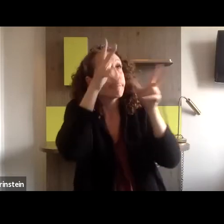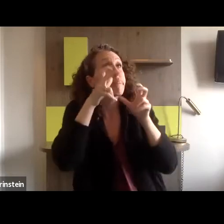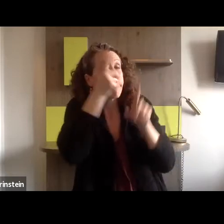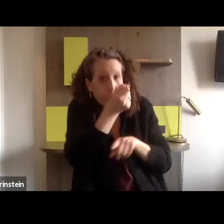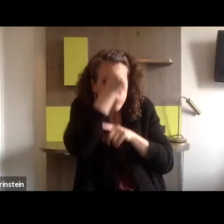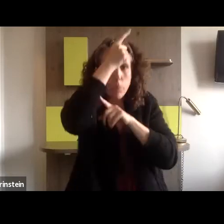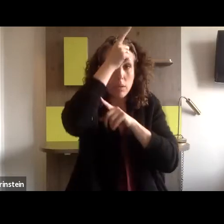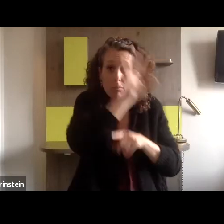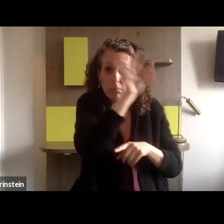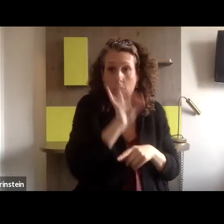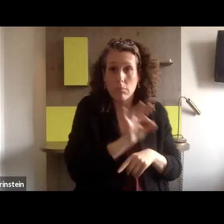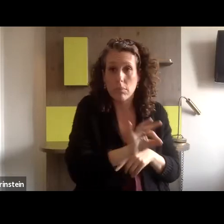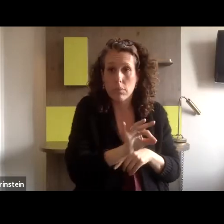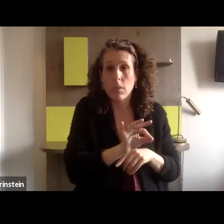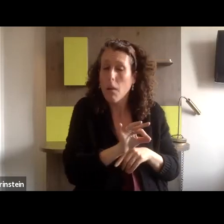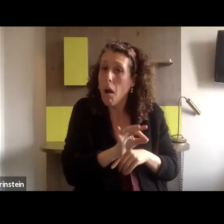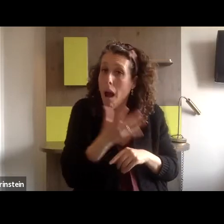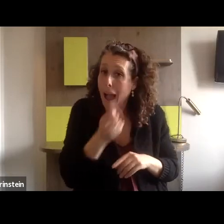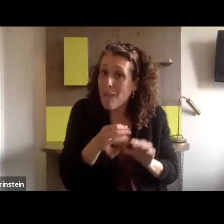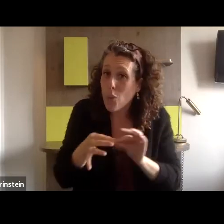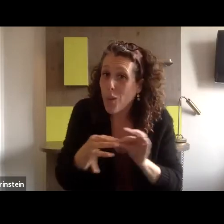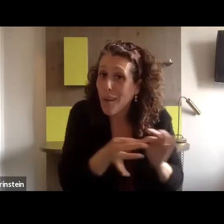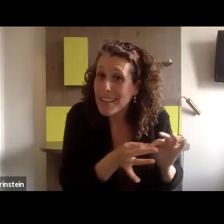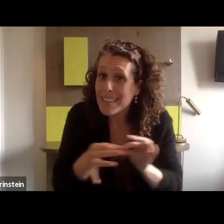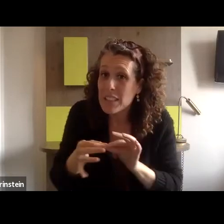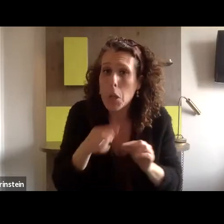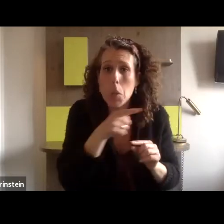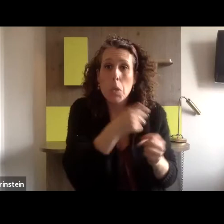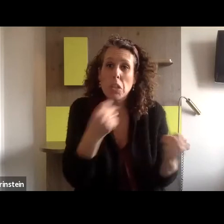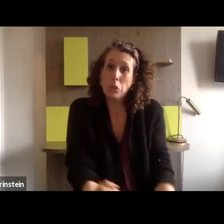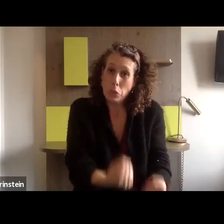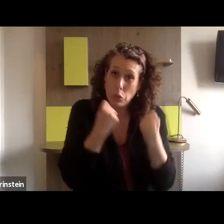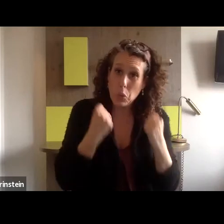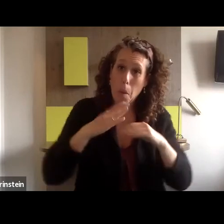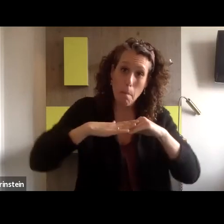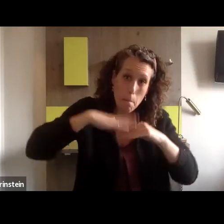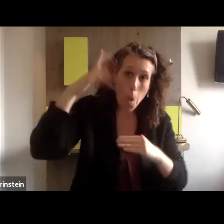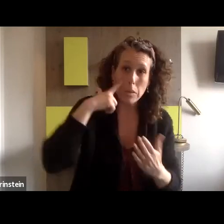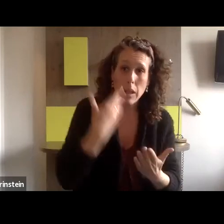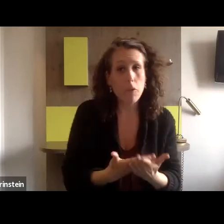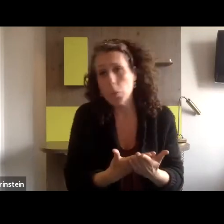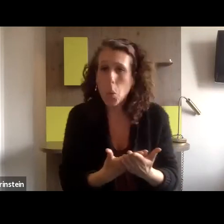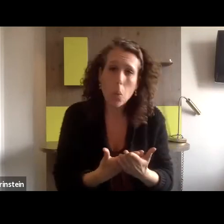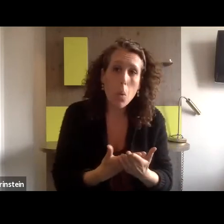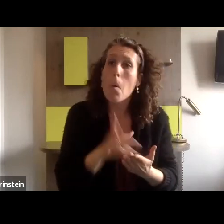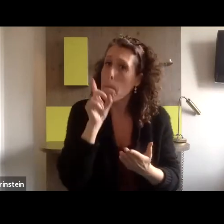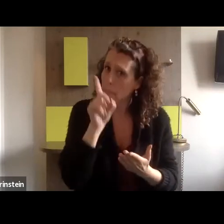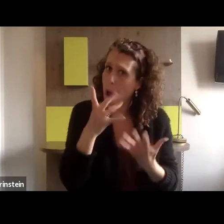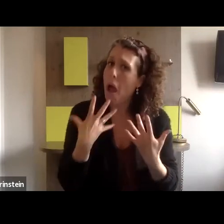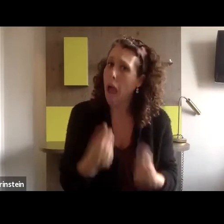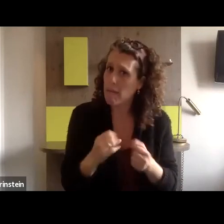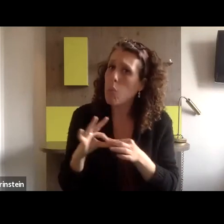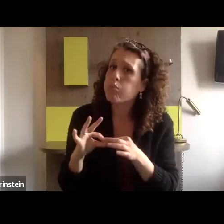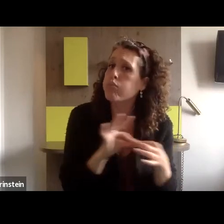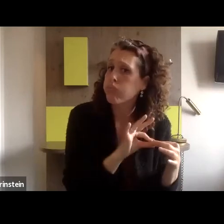that's not the strongest evidence, but at least I think it gives you at least some idea, and there was a strong correlation. It's not